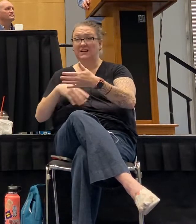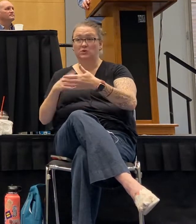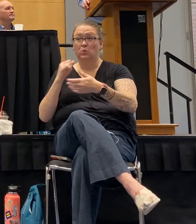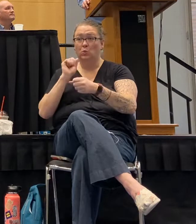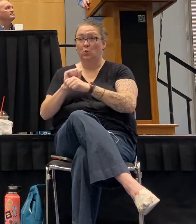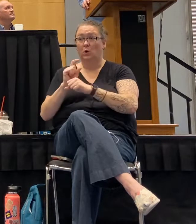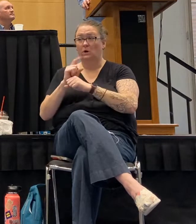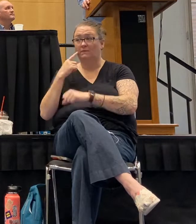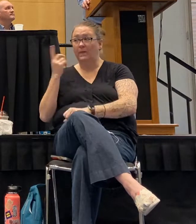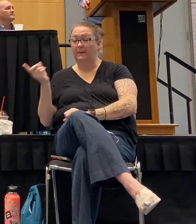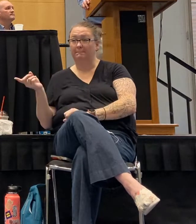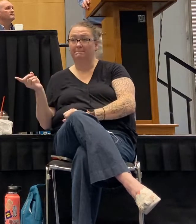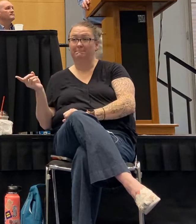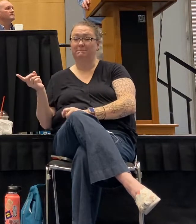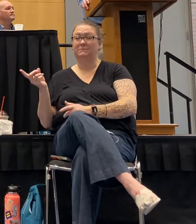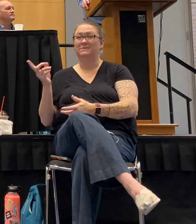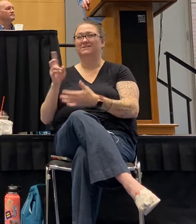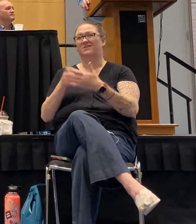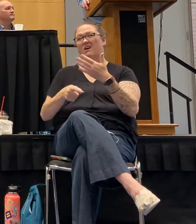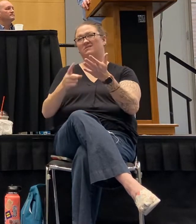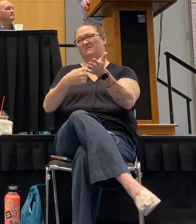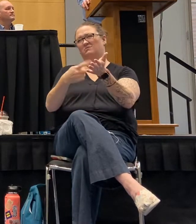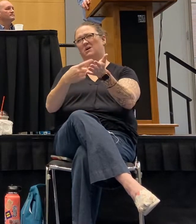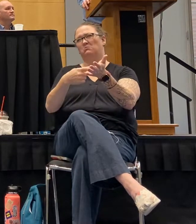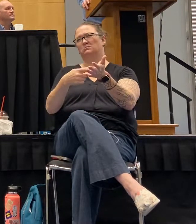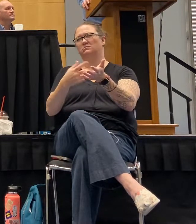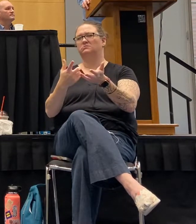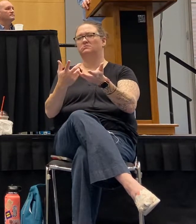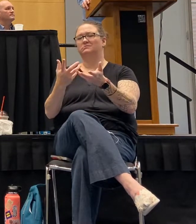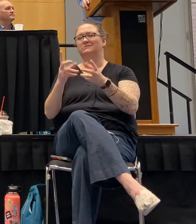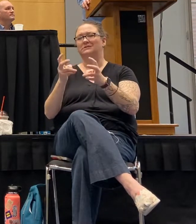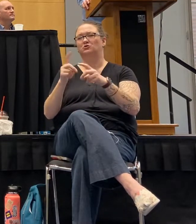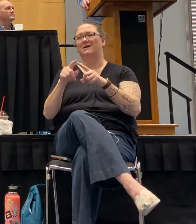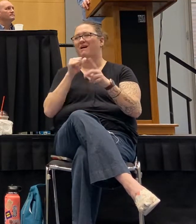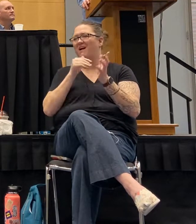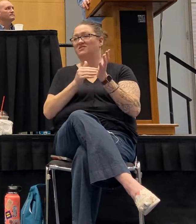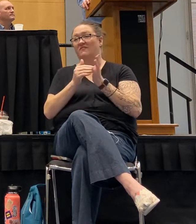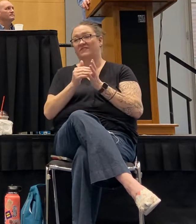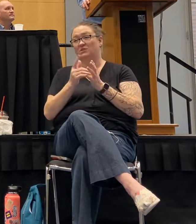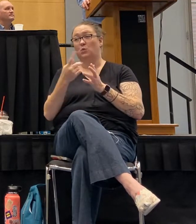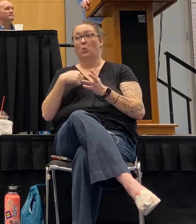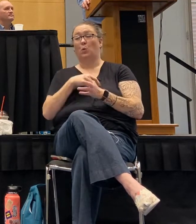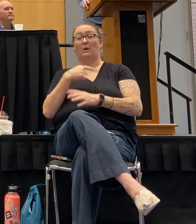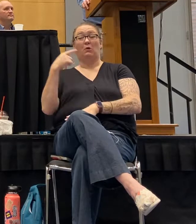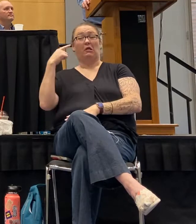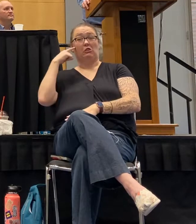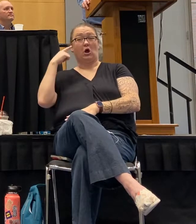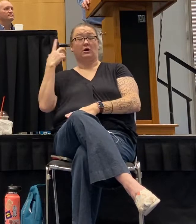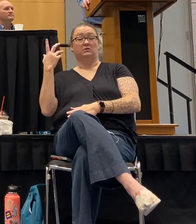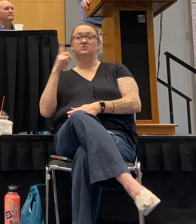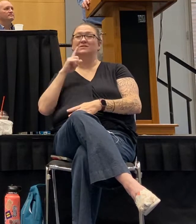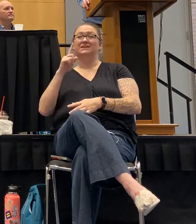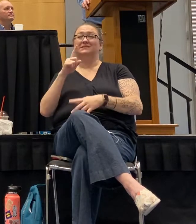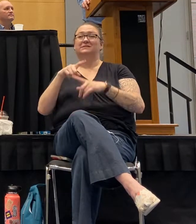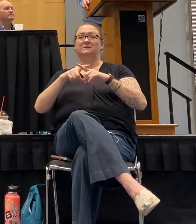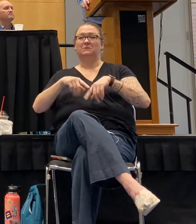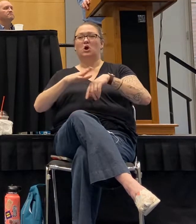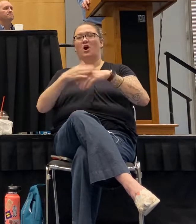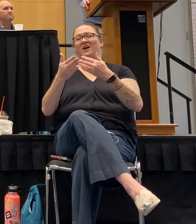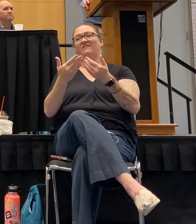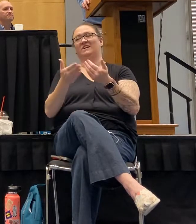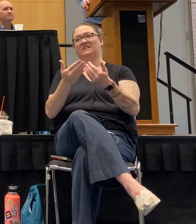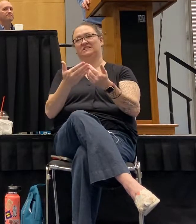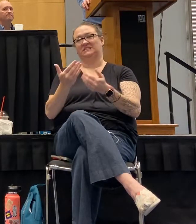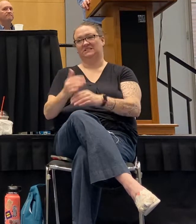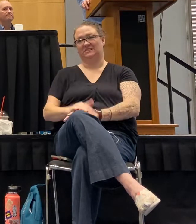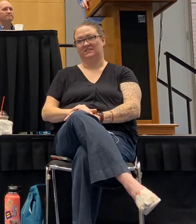them? Cost comes up occasionally, but not as frequently as we would have thought. It's really around convenience,